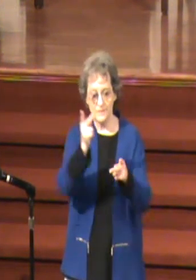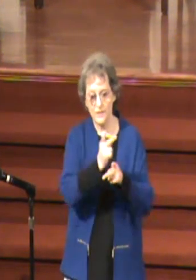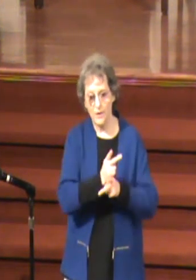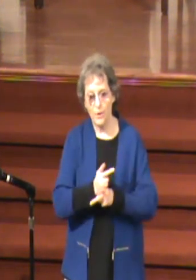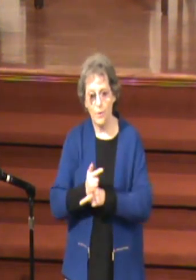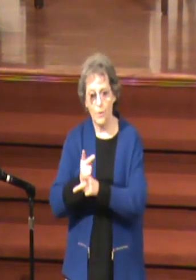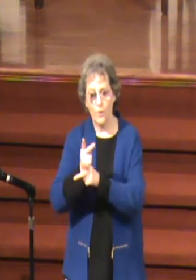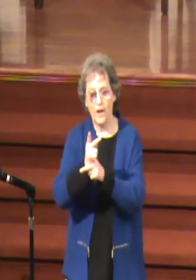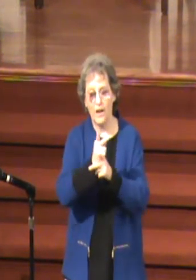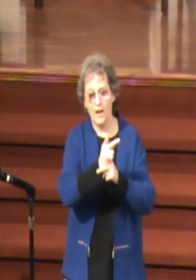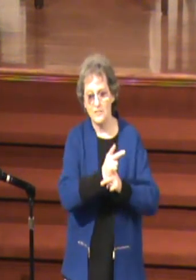I know He